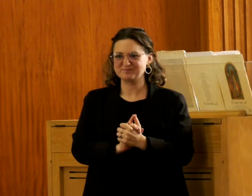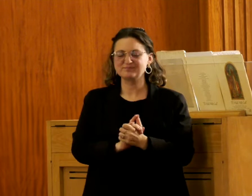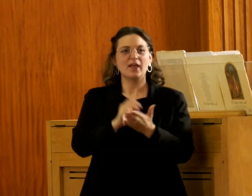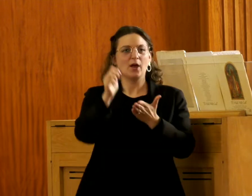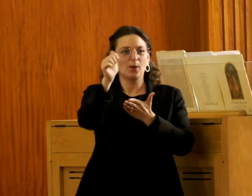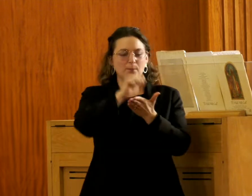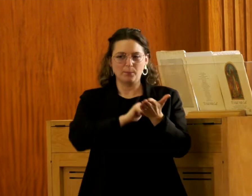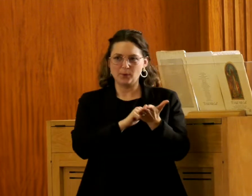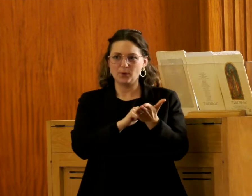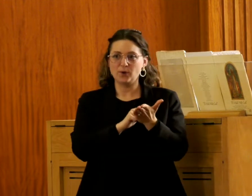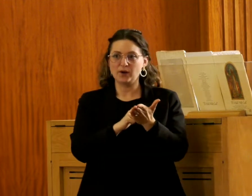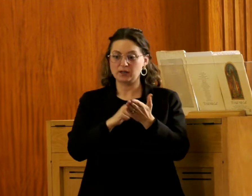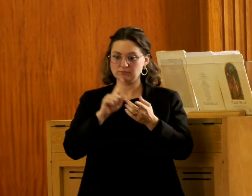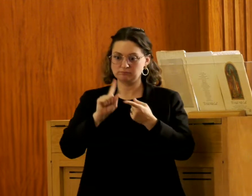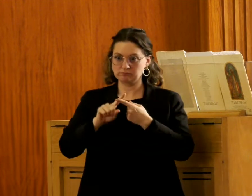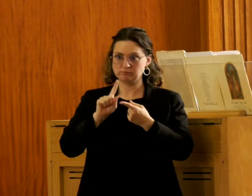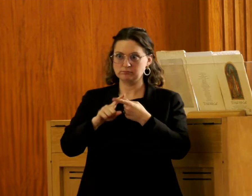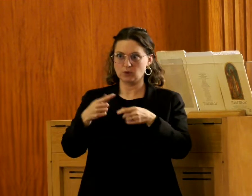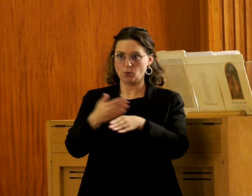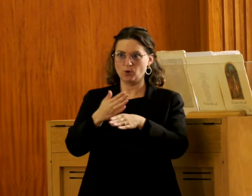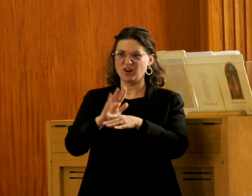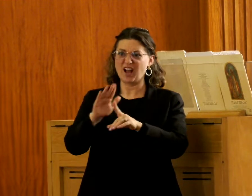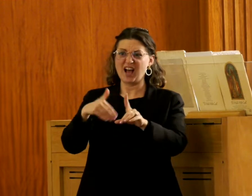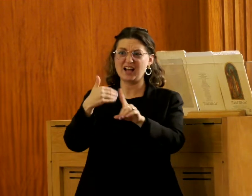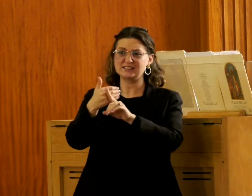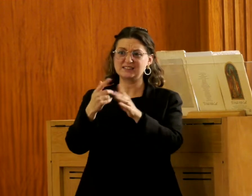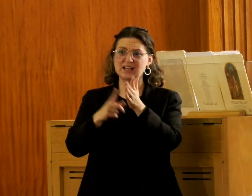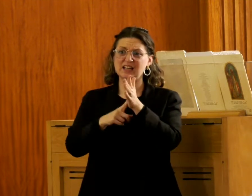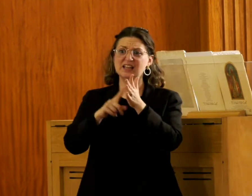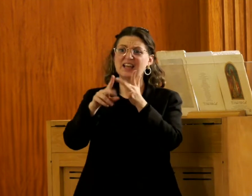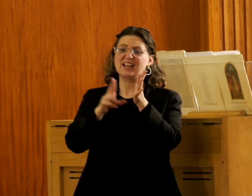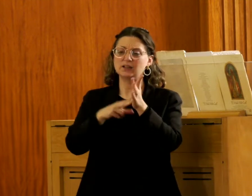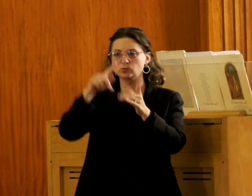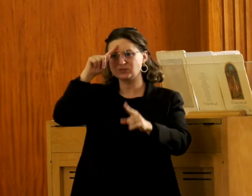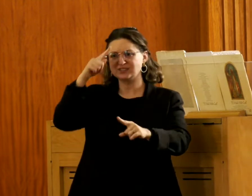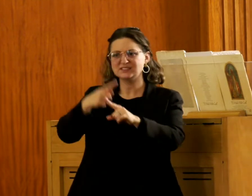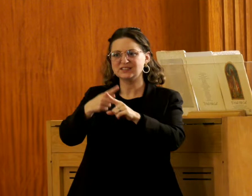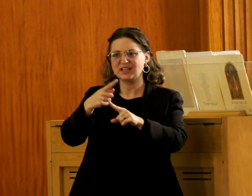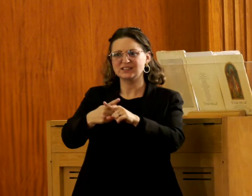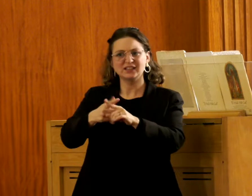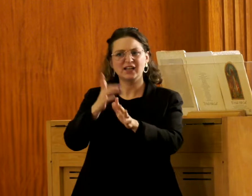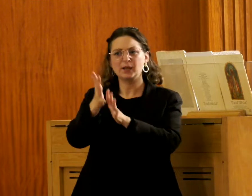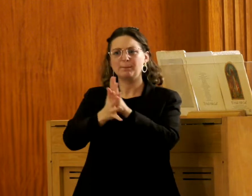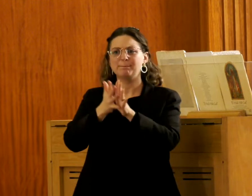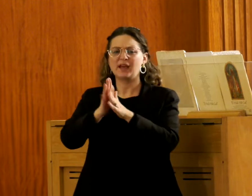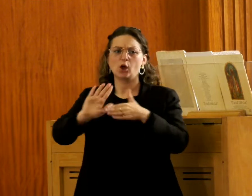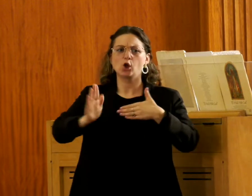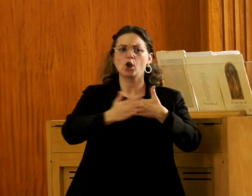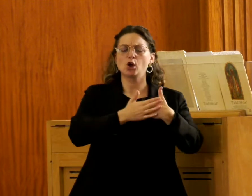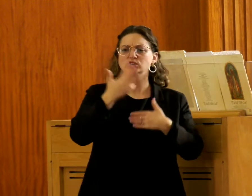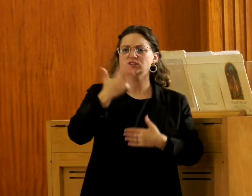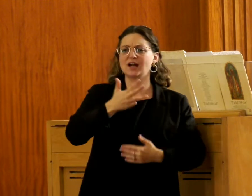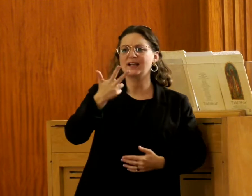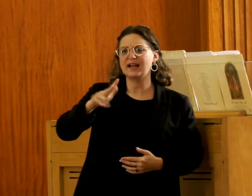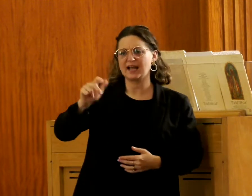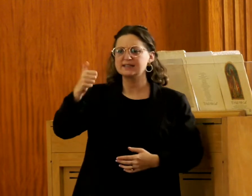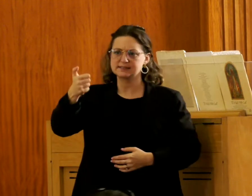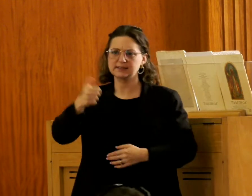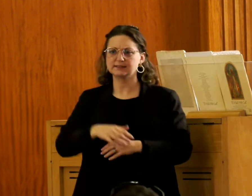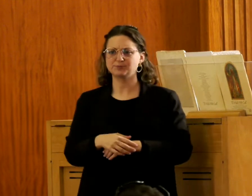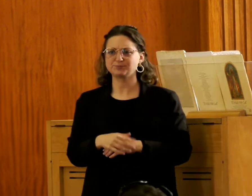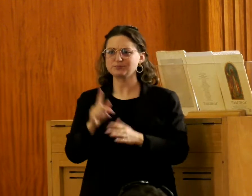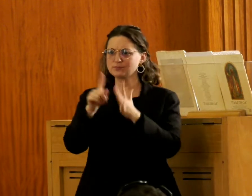they operated till Lynn's ill health forced its closure in 1986. Joan was at the helm